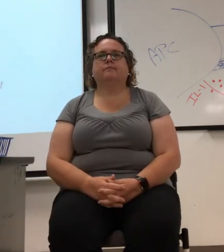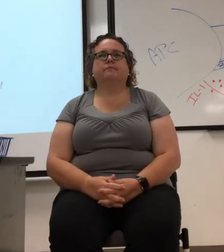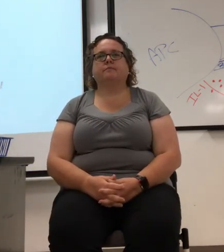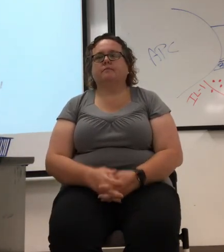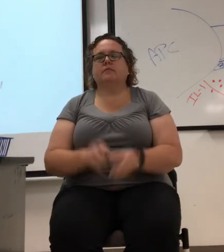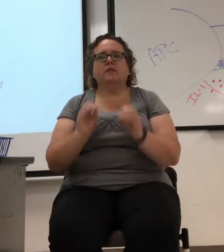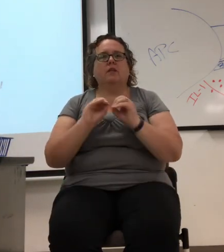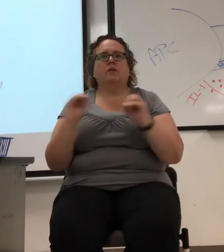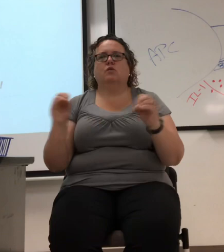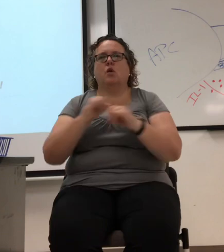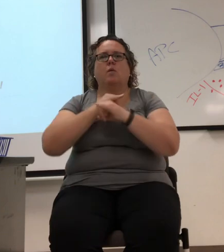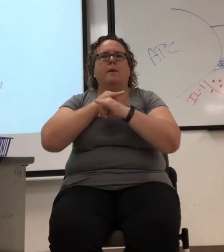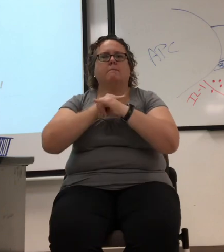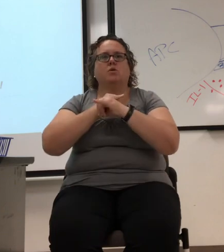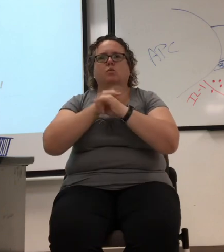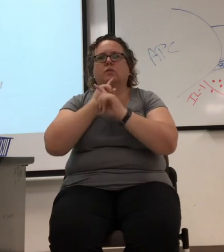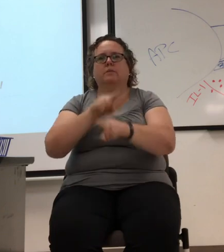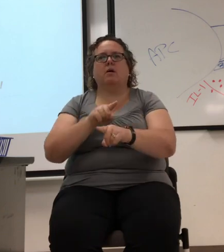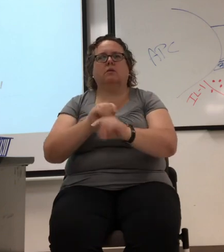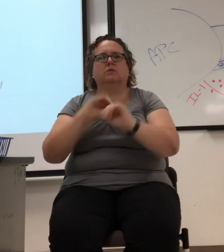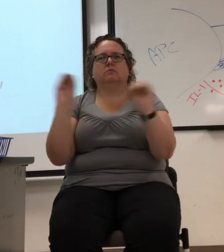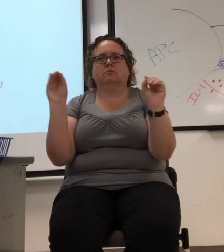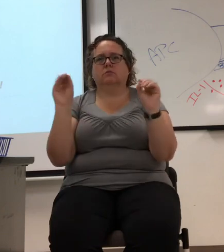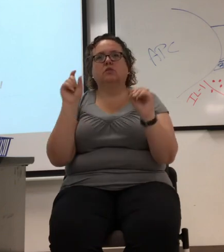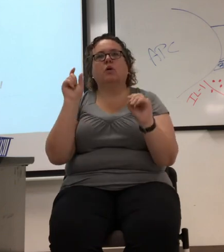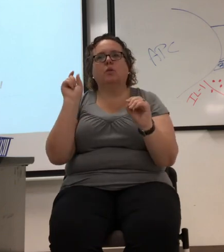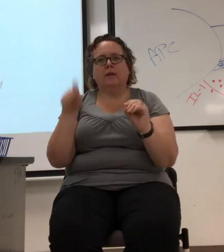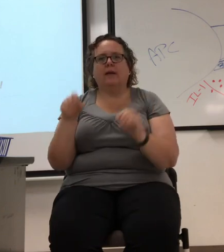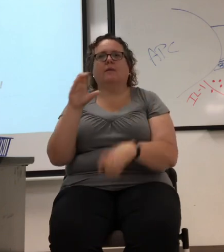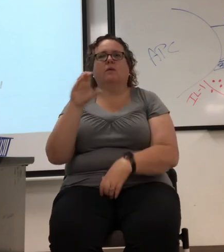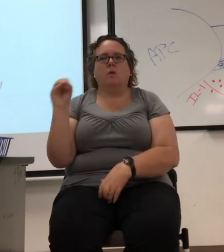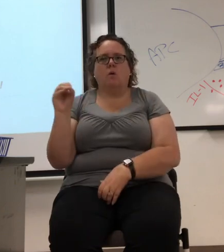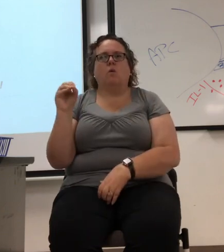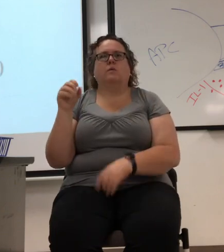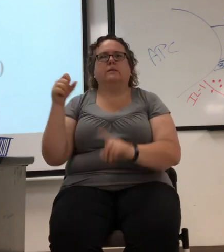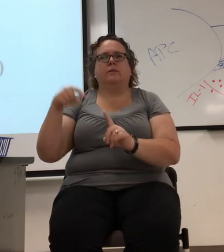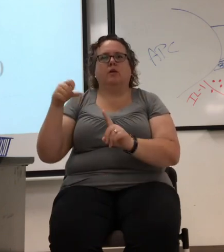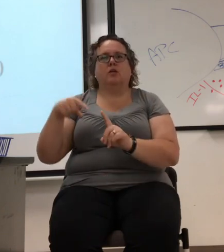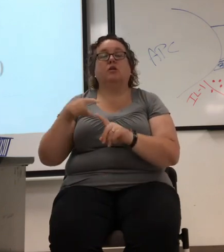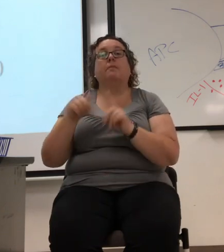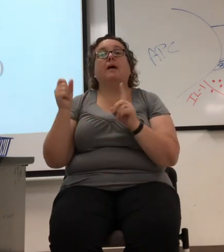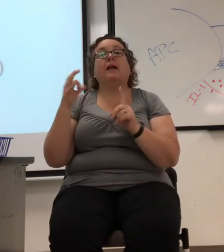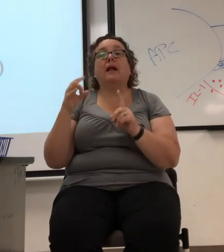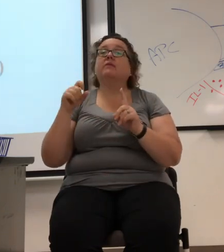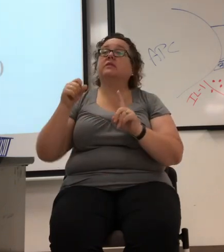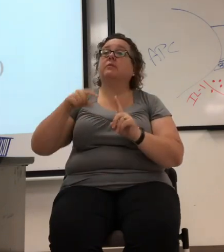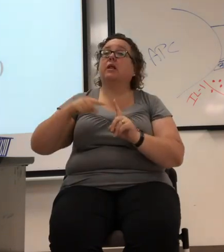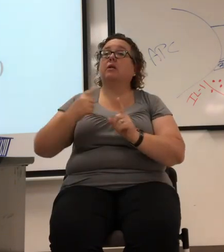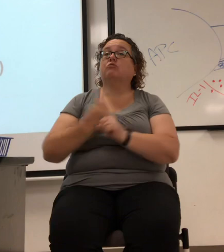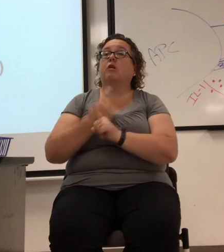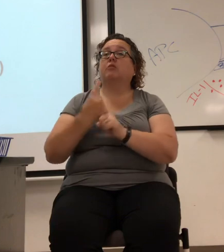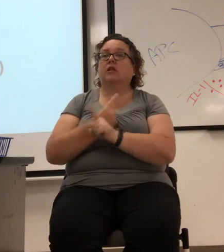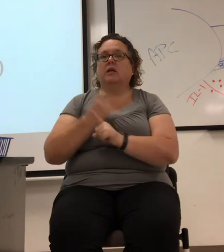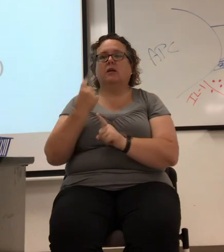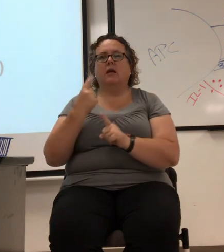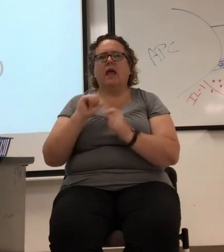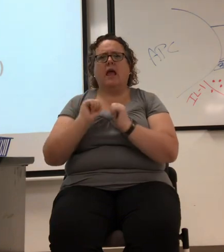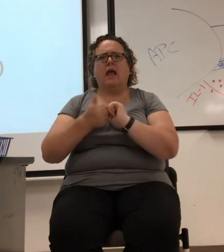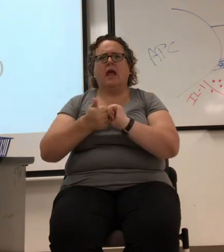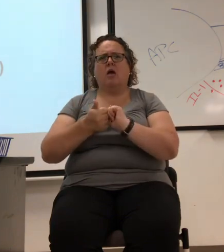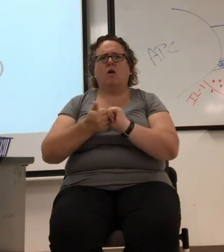There is no immune response. Okay, so you need the co-stimulation. But if stimulated properly, here's